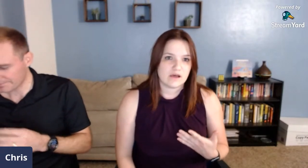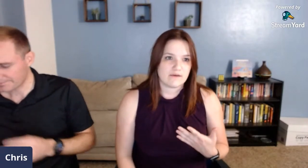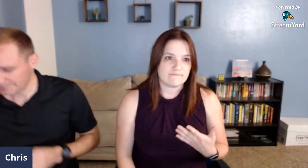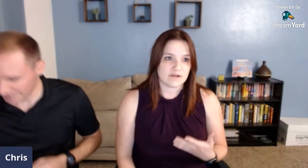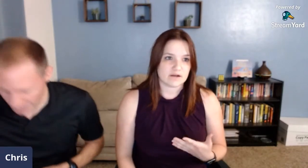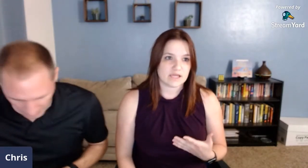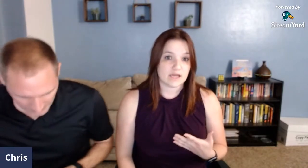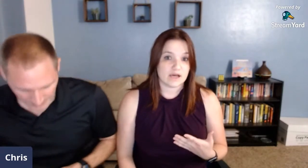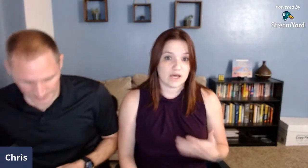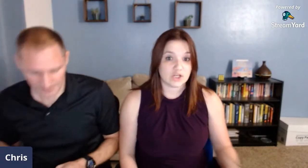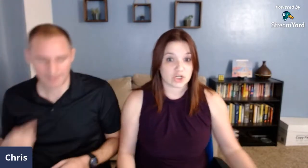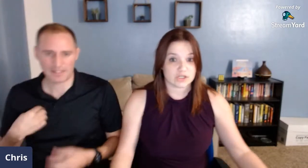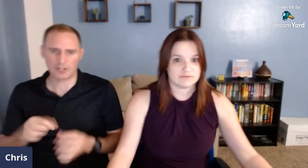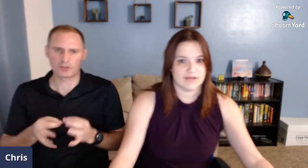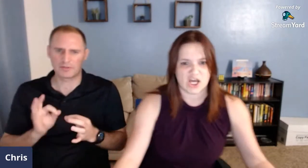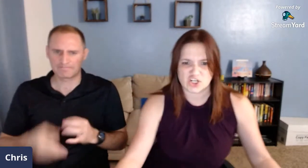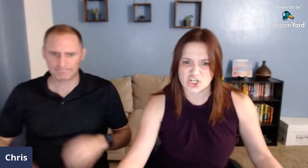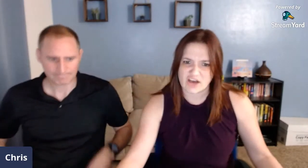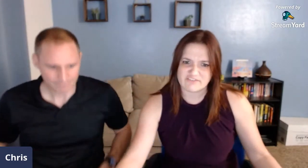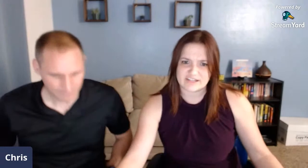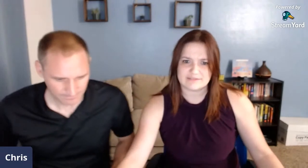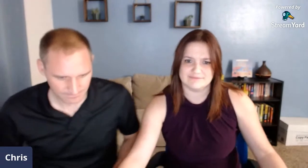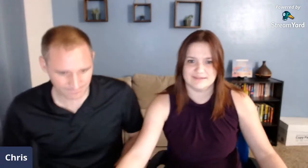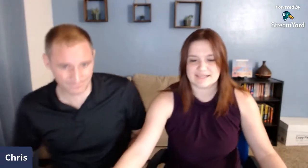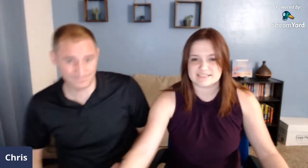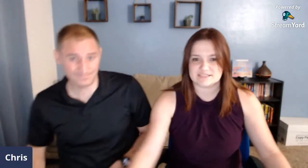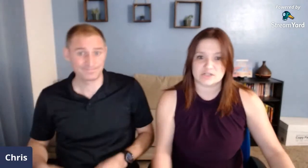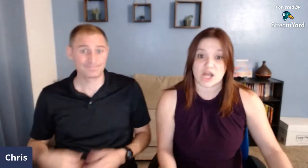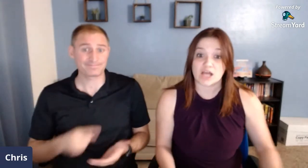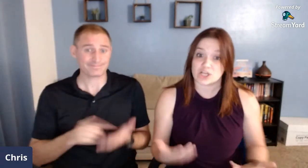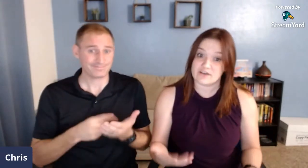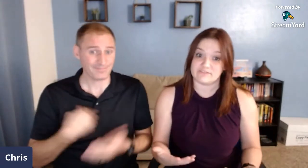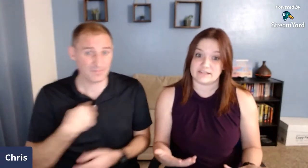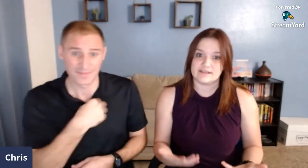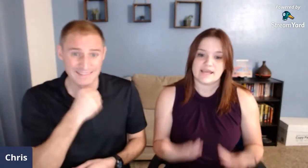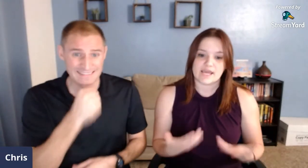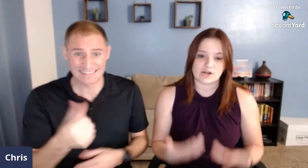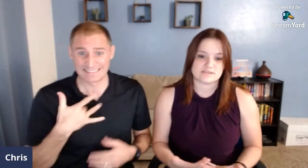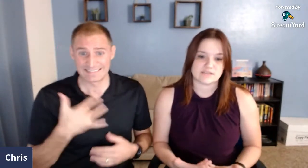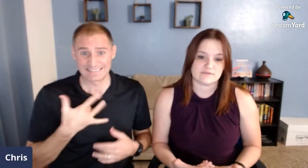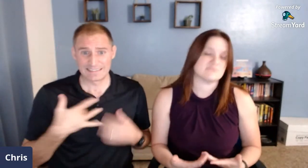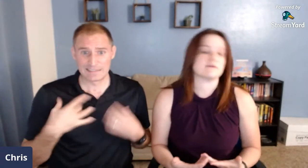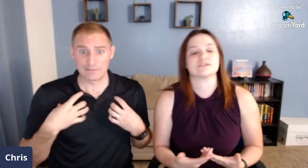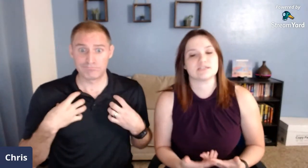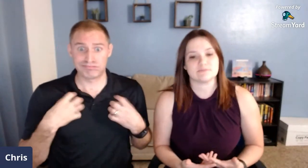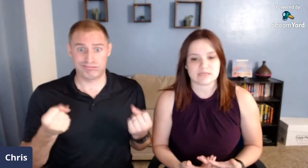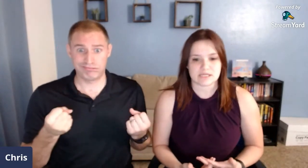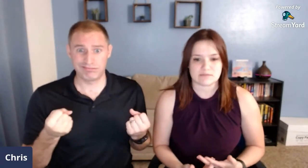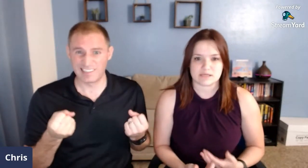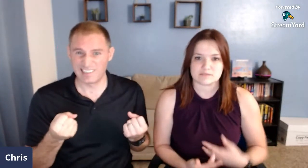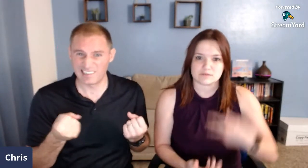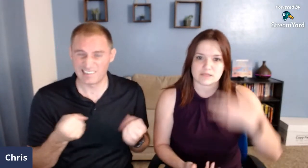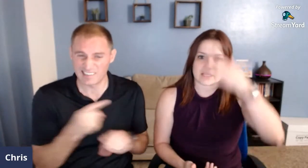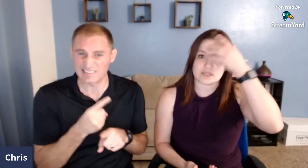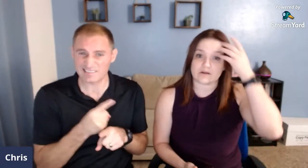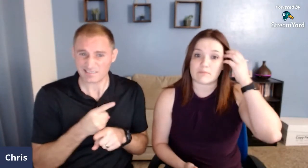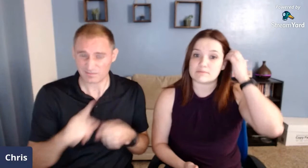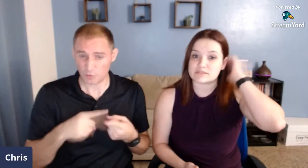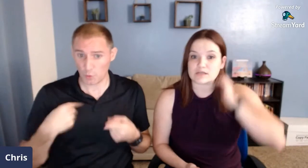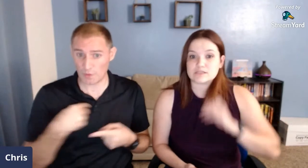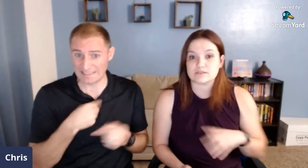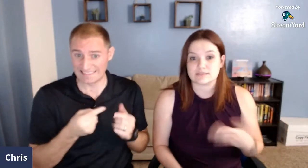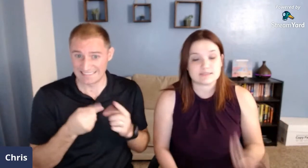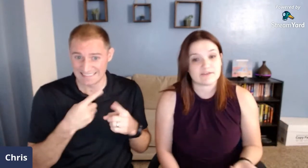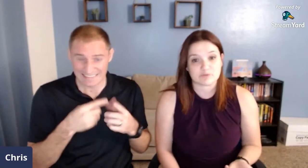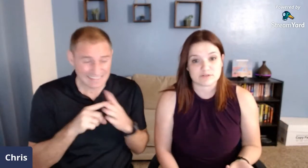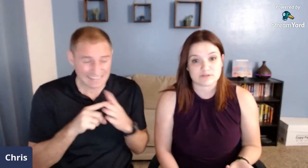feel very underconfident, I guess is the word, not confident in ourselves, especially in the beginning, because we're like, I'm going to